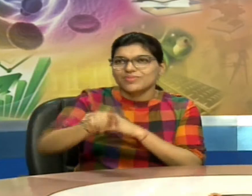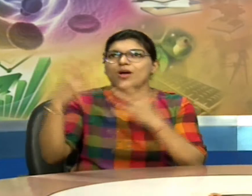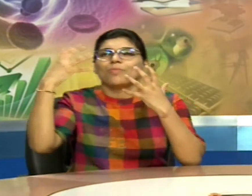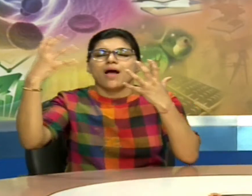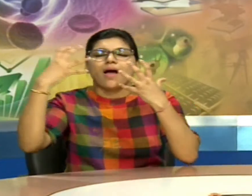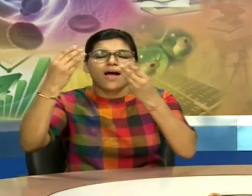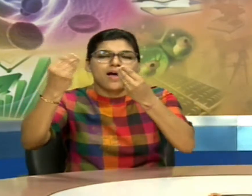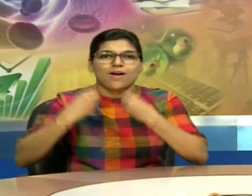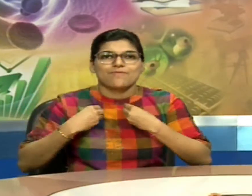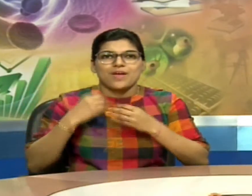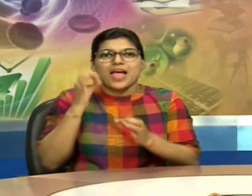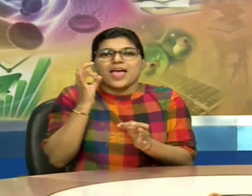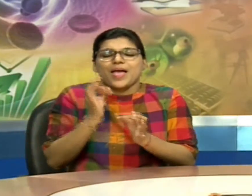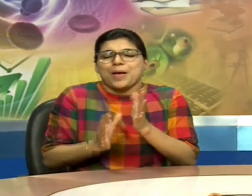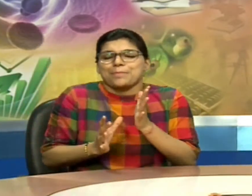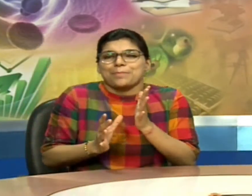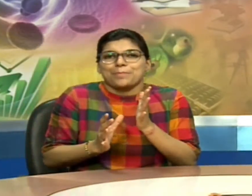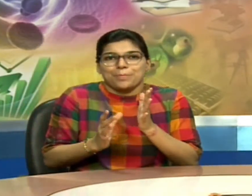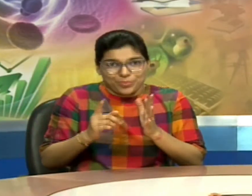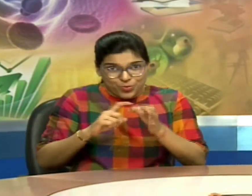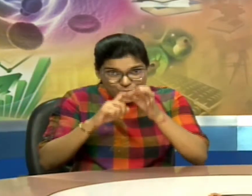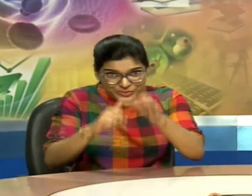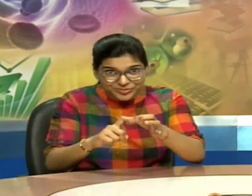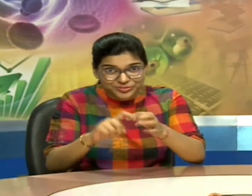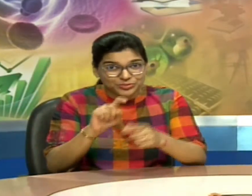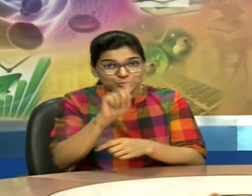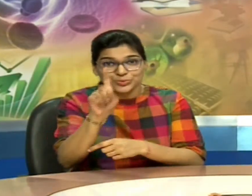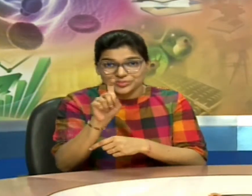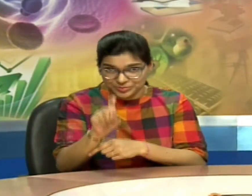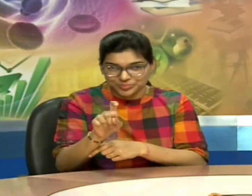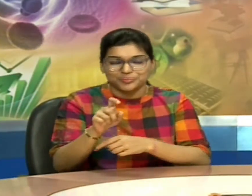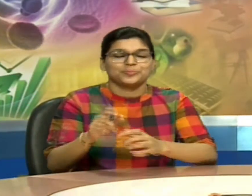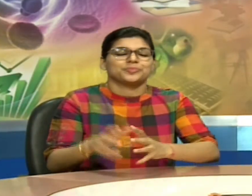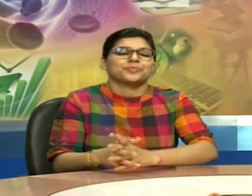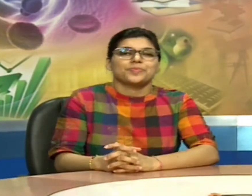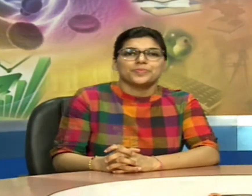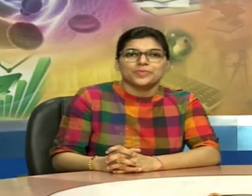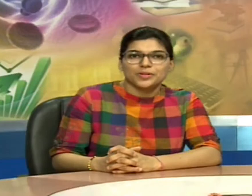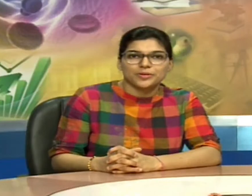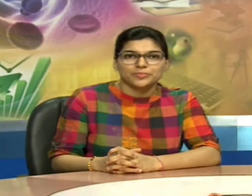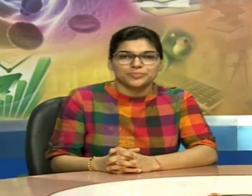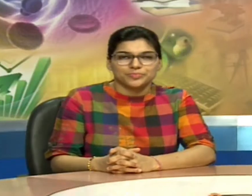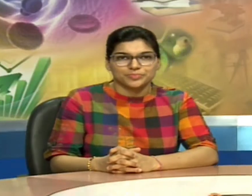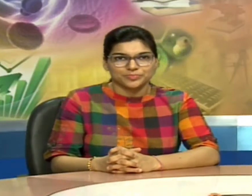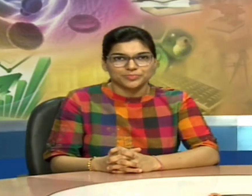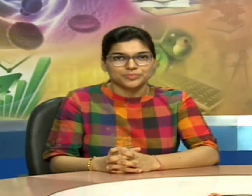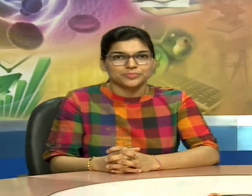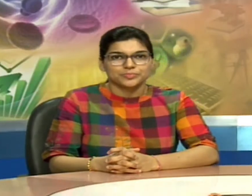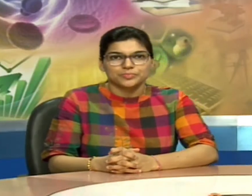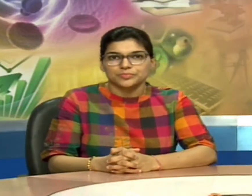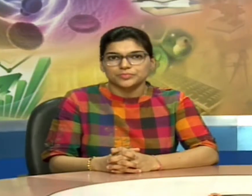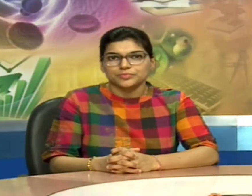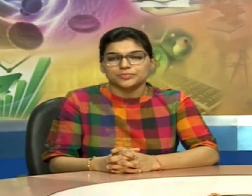And also on a cold and winter days, have you ever wished for the sun to come down and warm you?